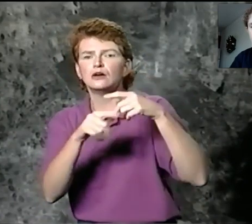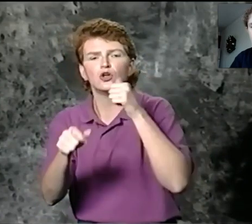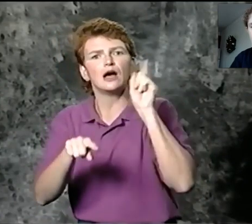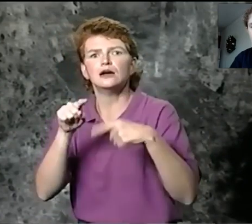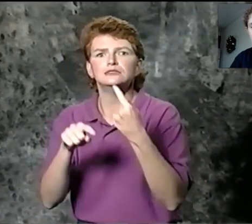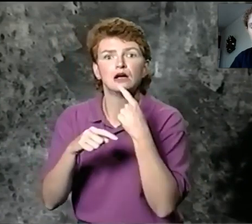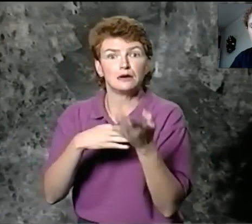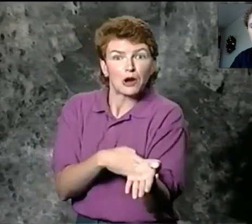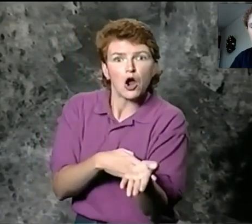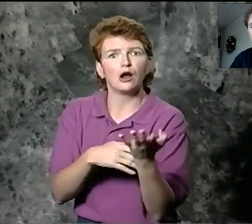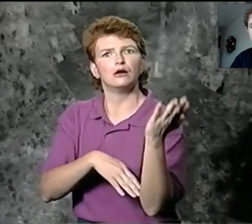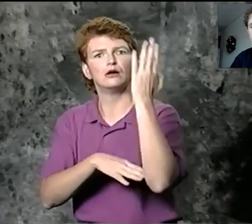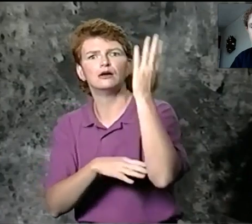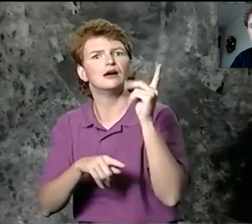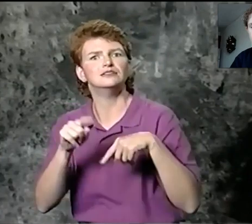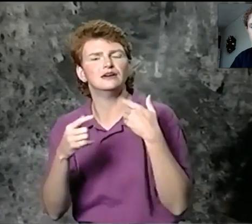Thank you, it wasn't really clear.